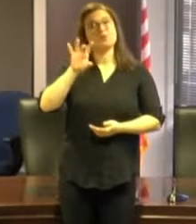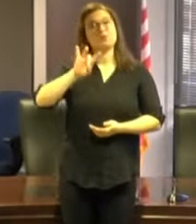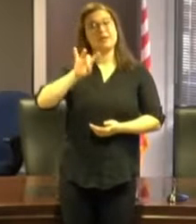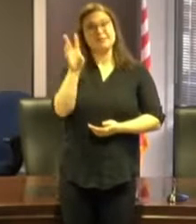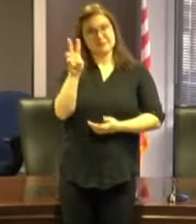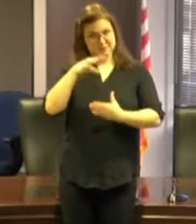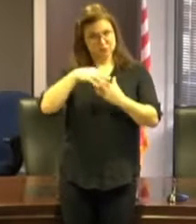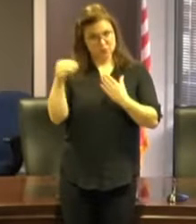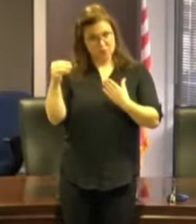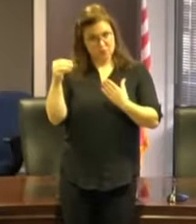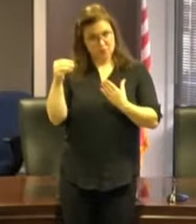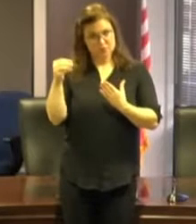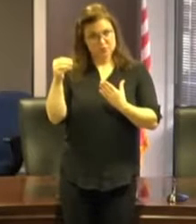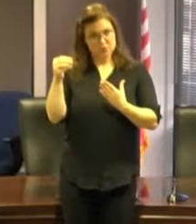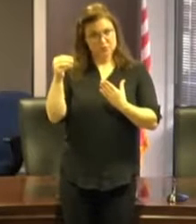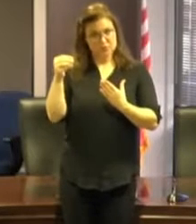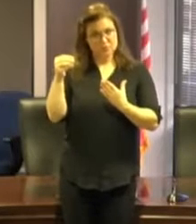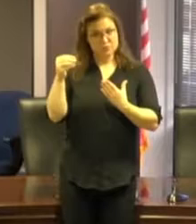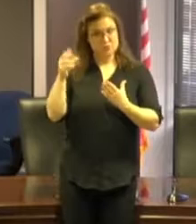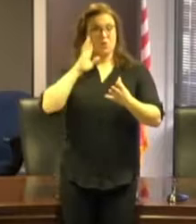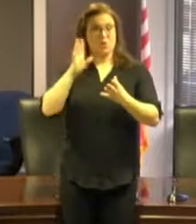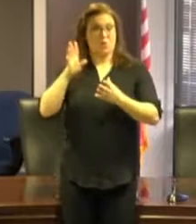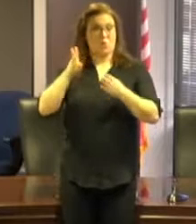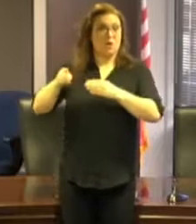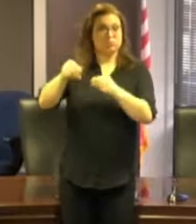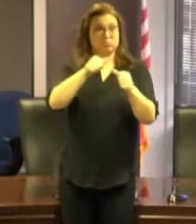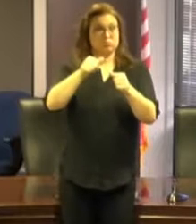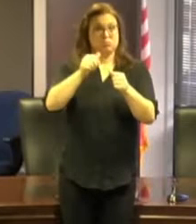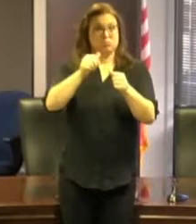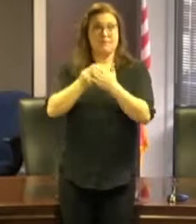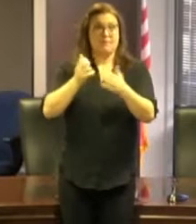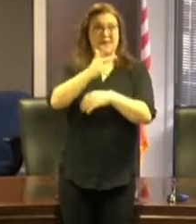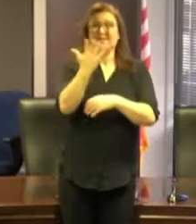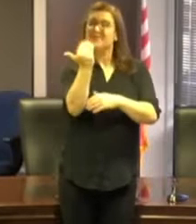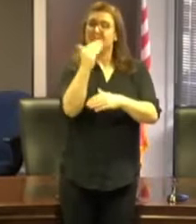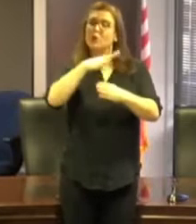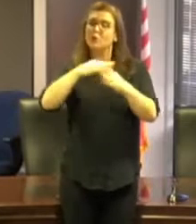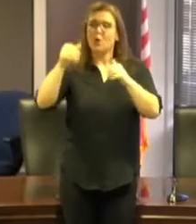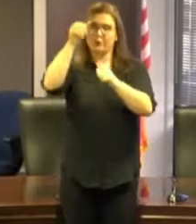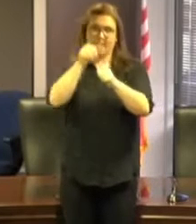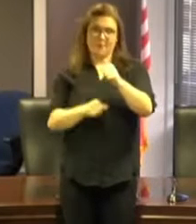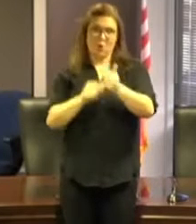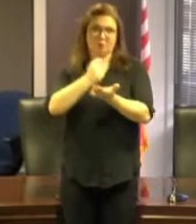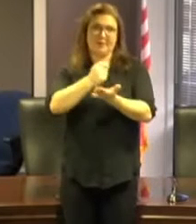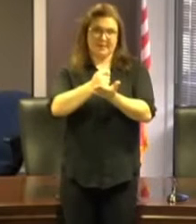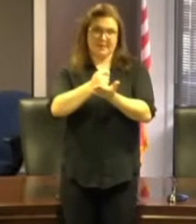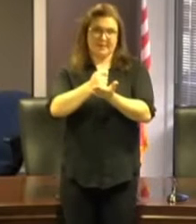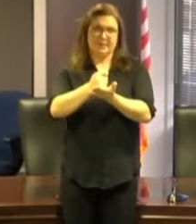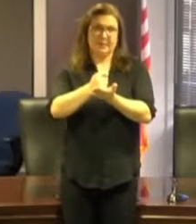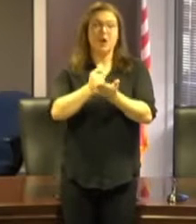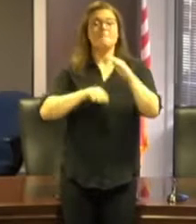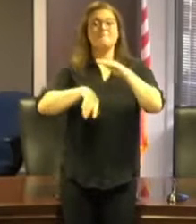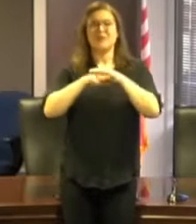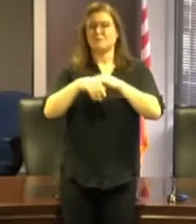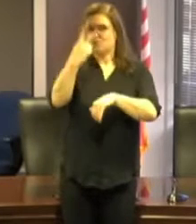$3,381,786 for a reimbursement rate of $15 per application with a maximum of 2 applications